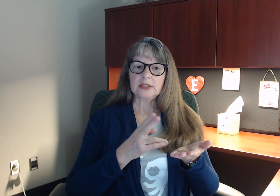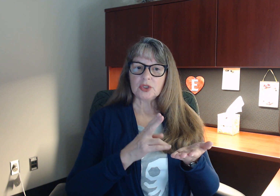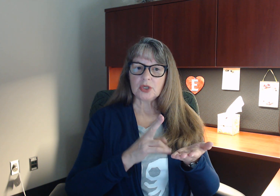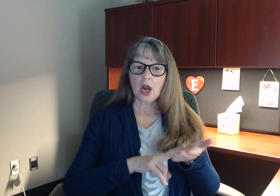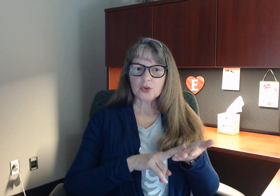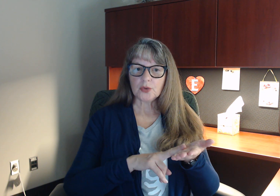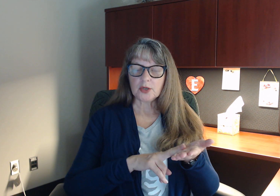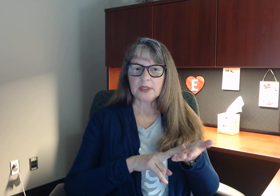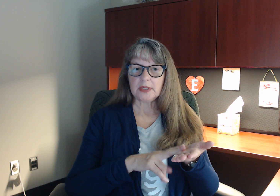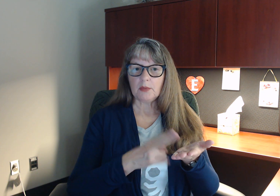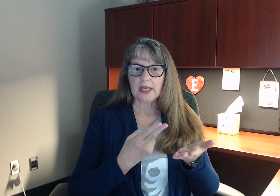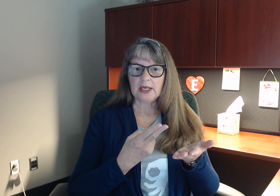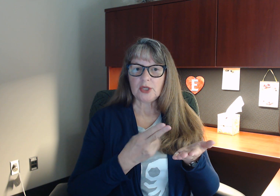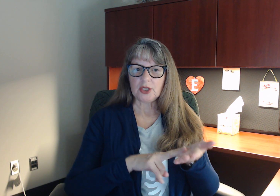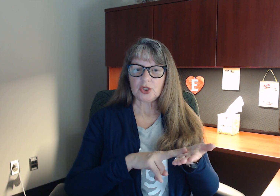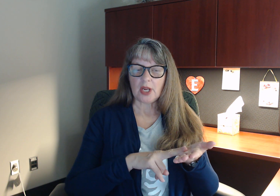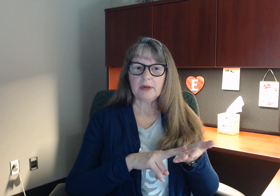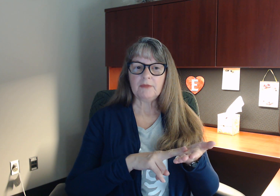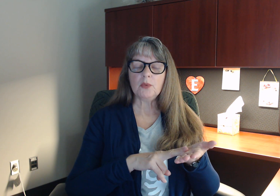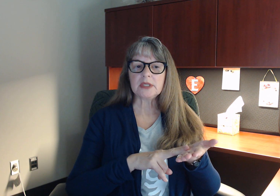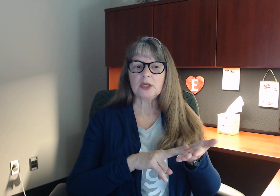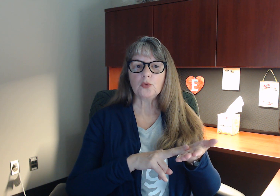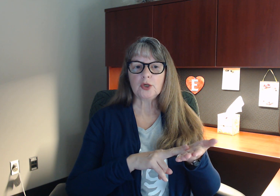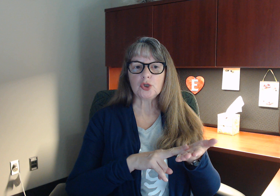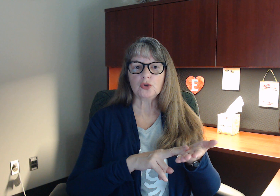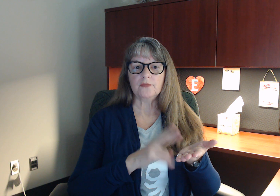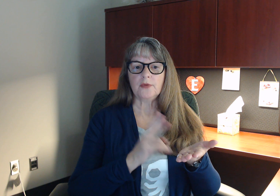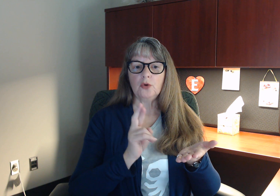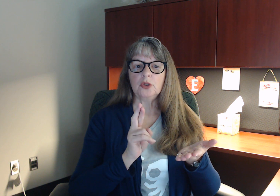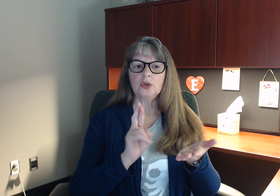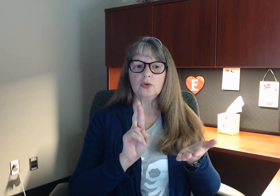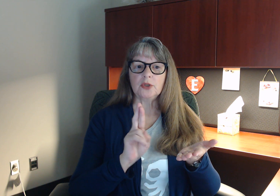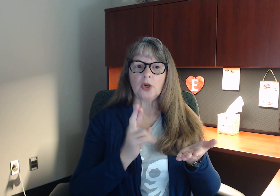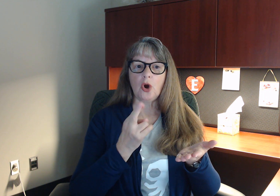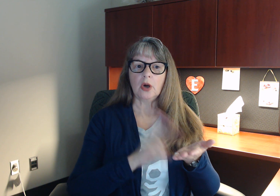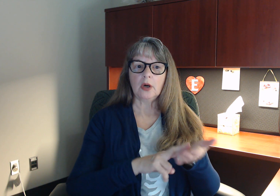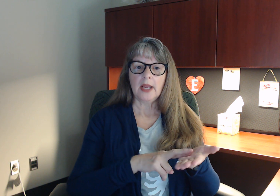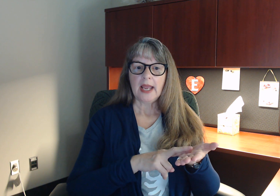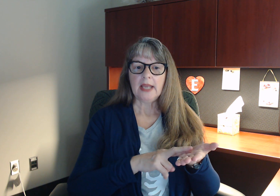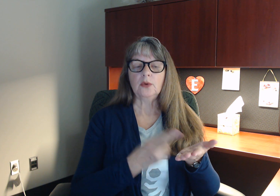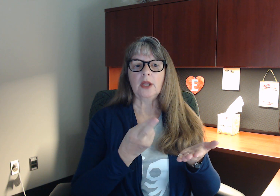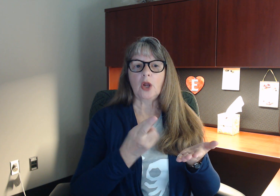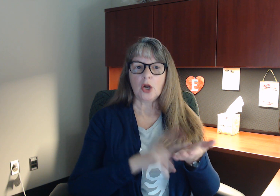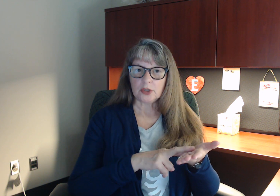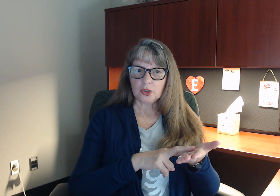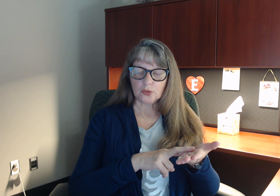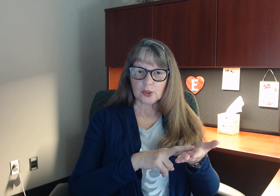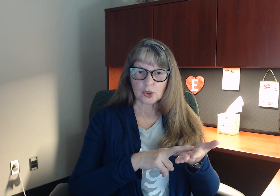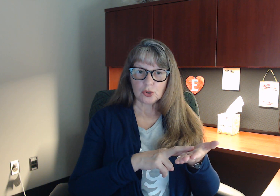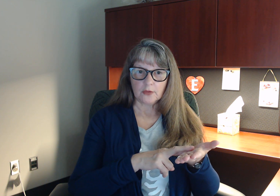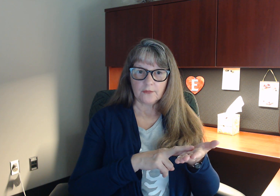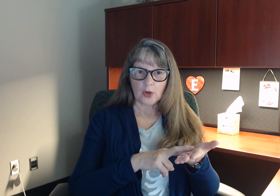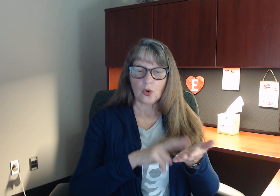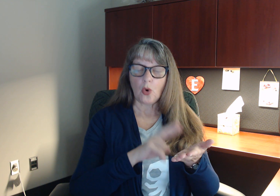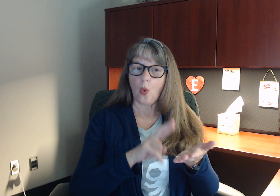is contract, we did that with the H handshake, but if you want to say you registered to vote, you could do it with an R and do it like a contract. Did you register to vote?